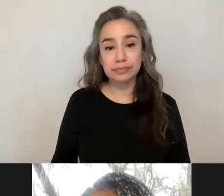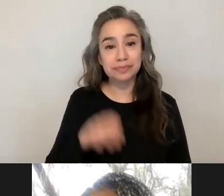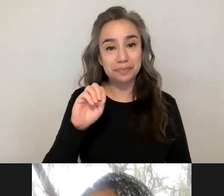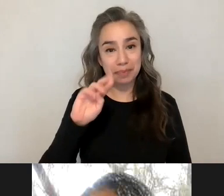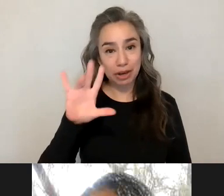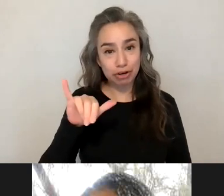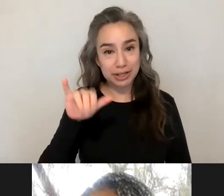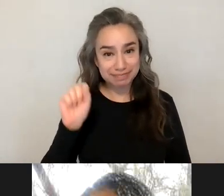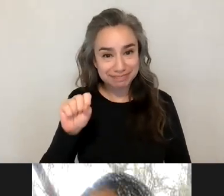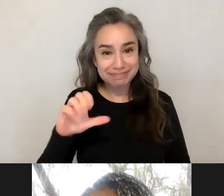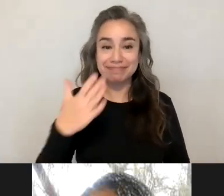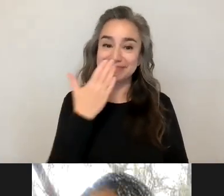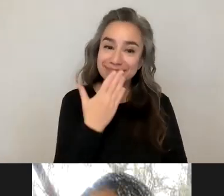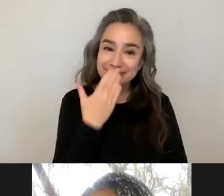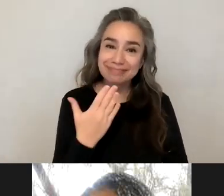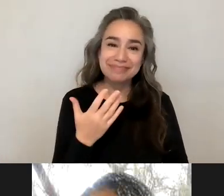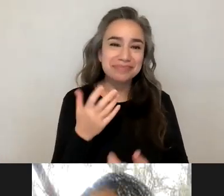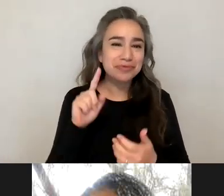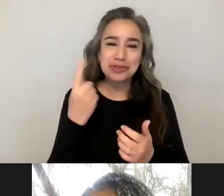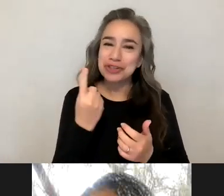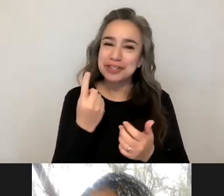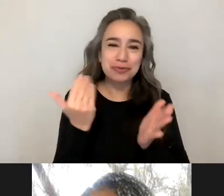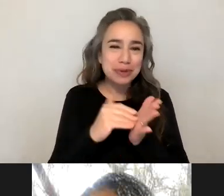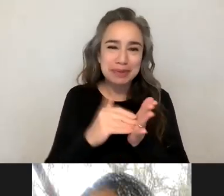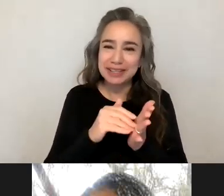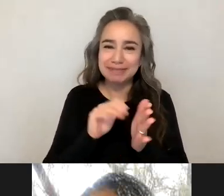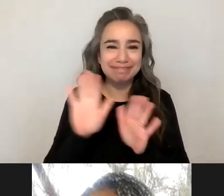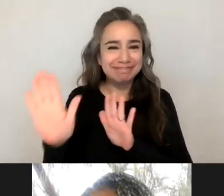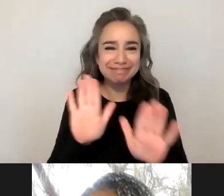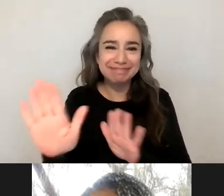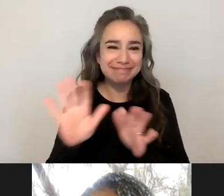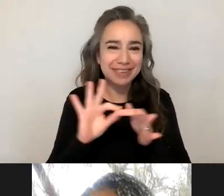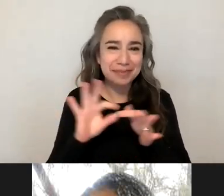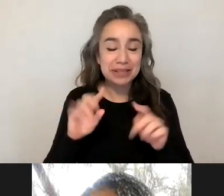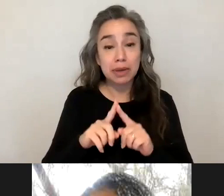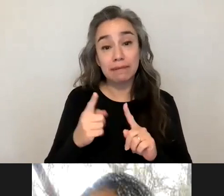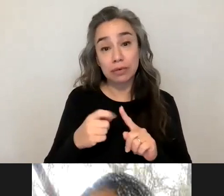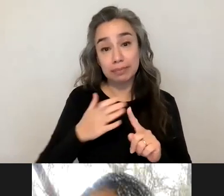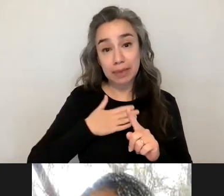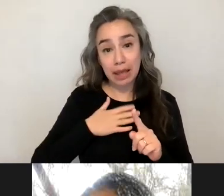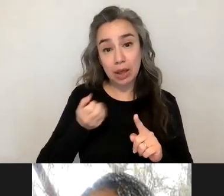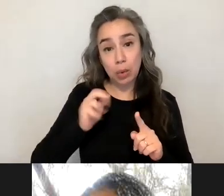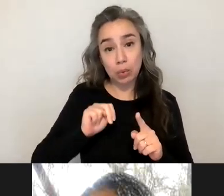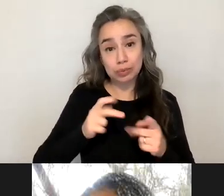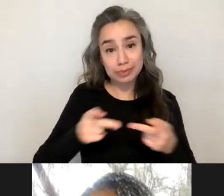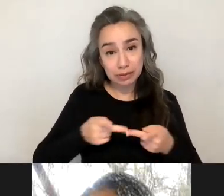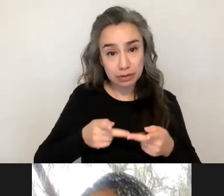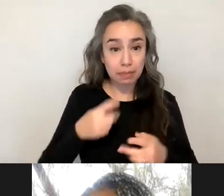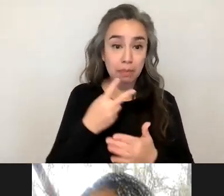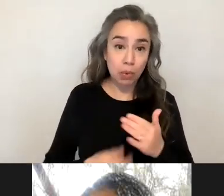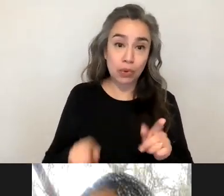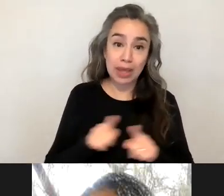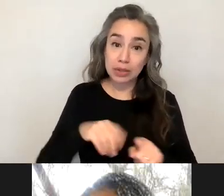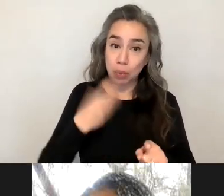Thanks. Yeah, again, just echoing what others have said, but also speaking from my own positionality, both as a white